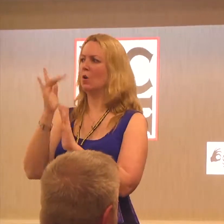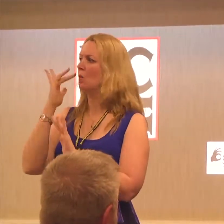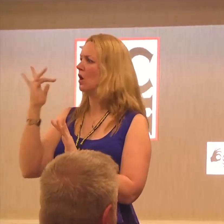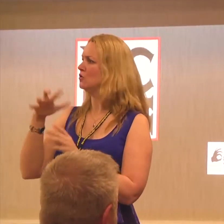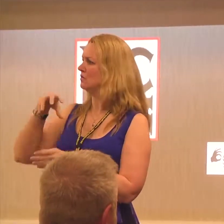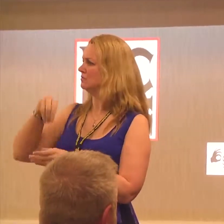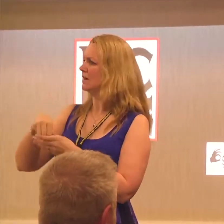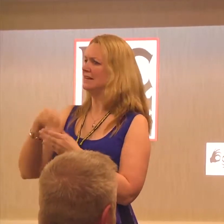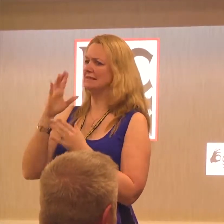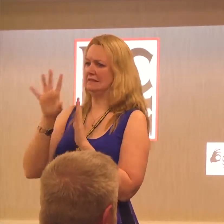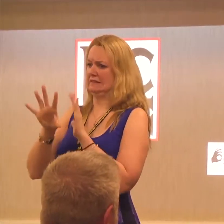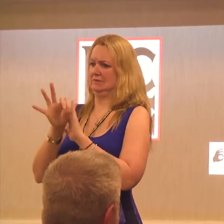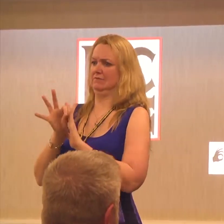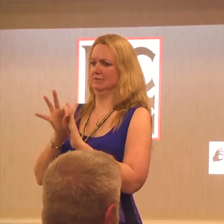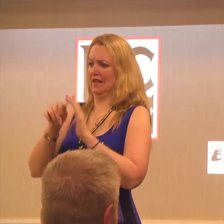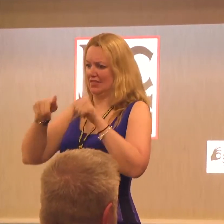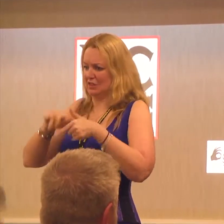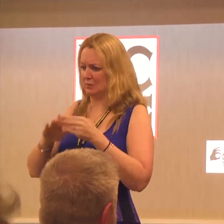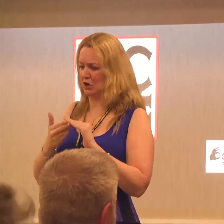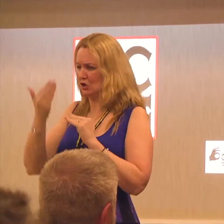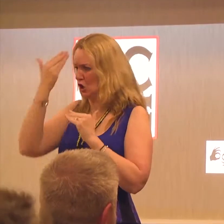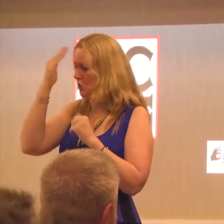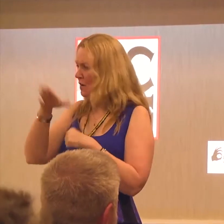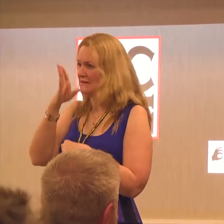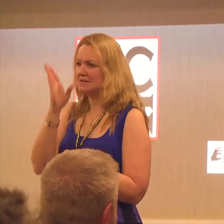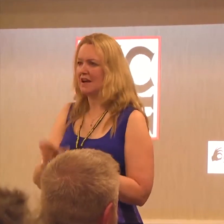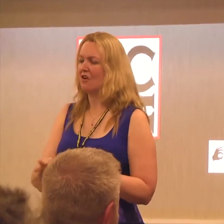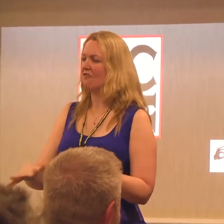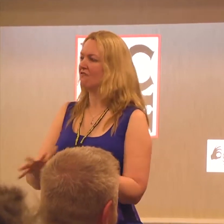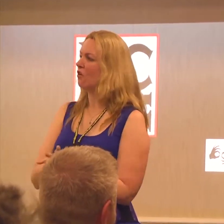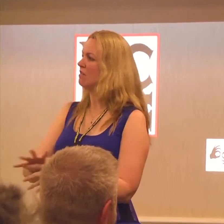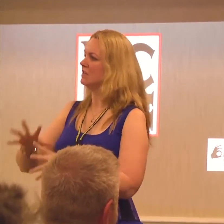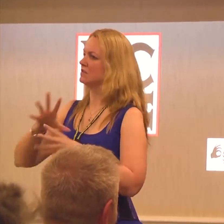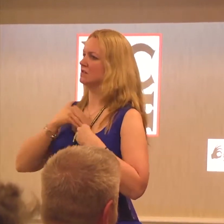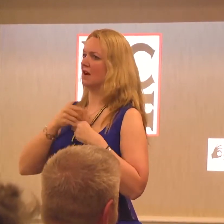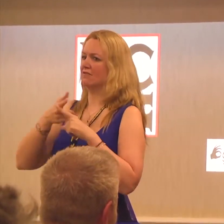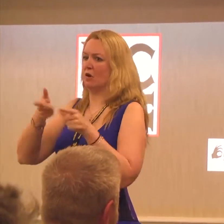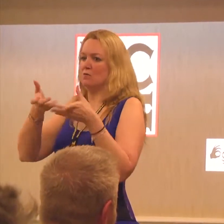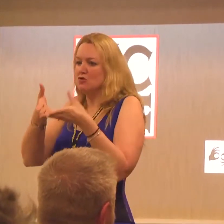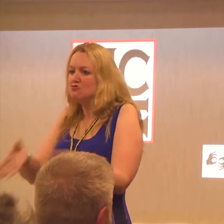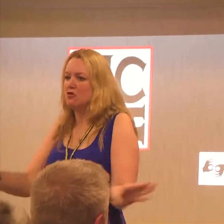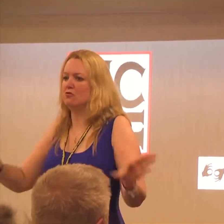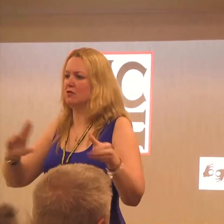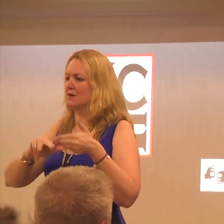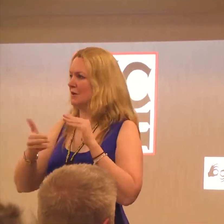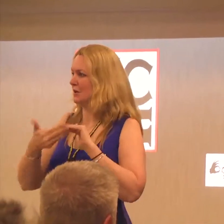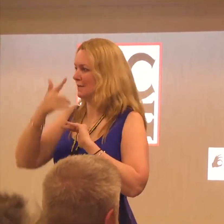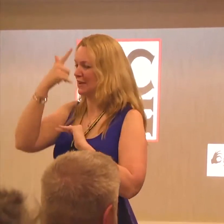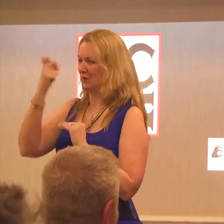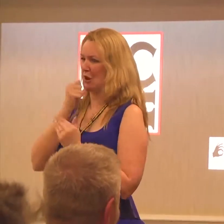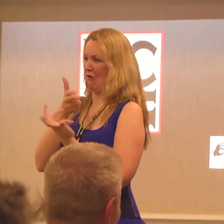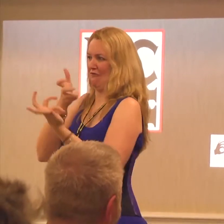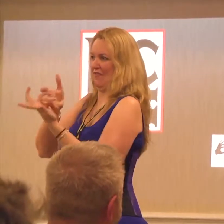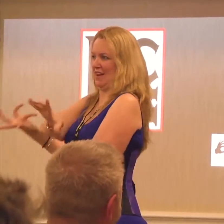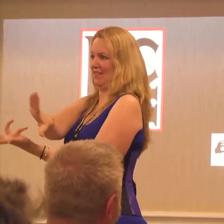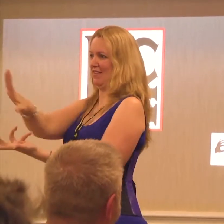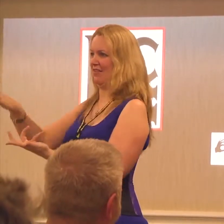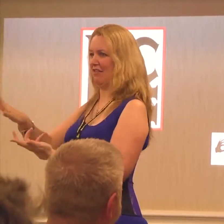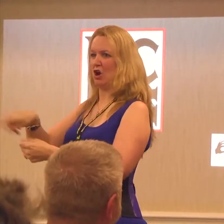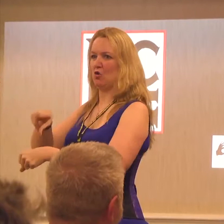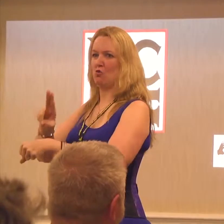this community, knowing you will never be fully accepted by the greater communities because we don't fit their norms?